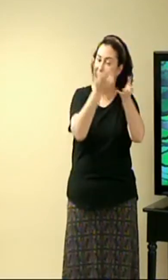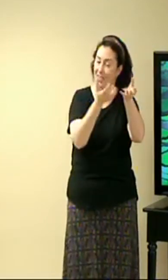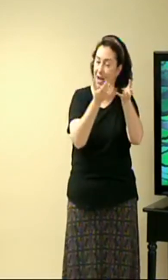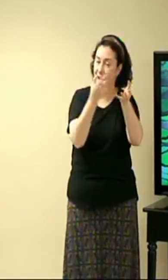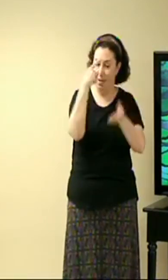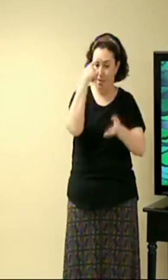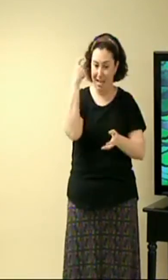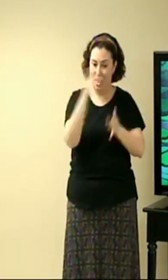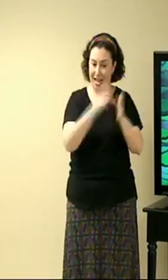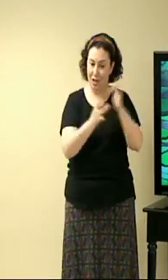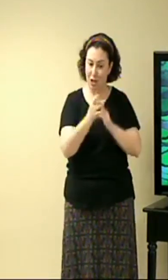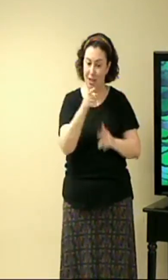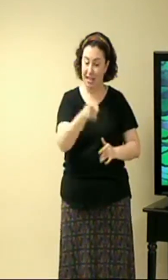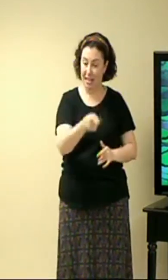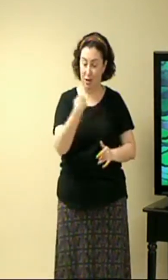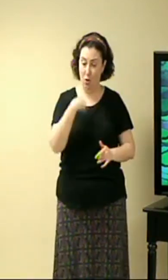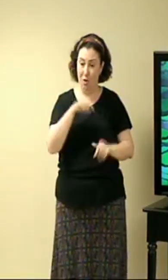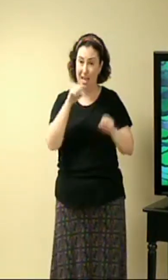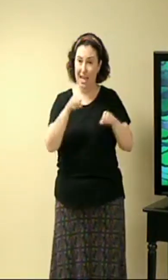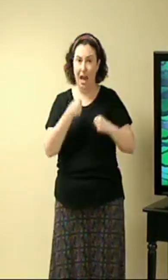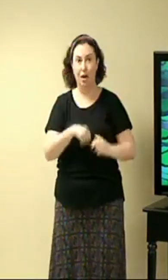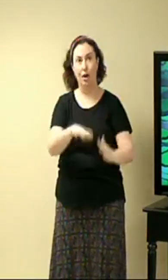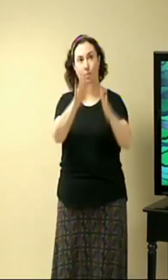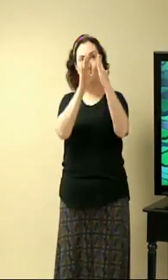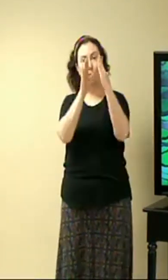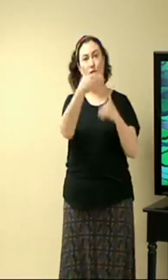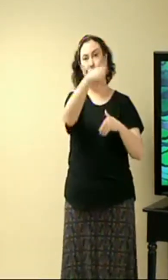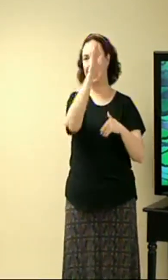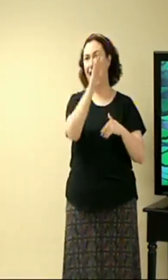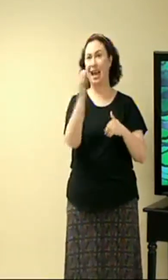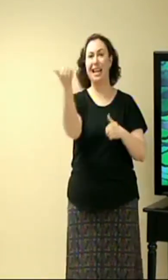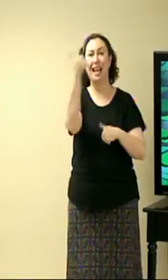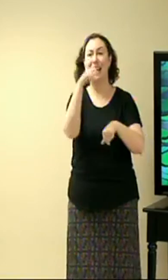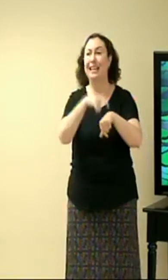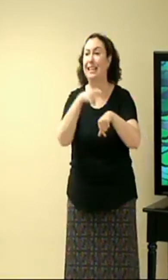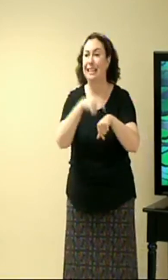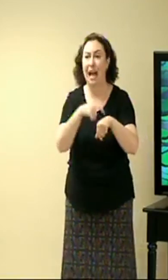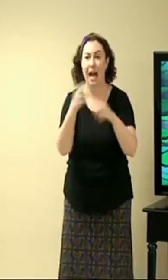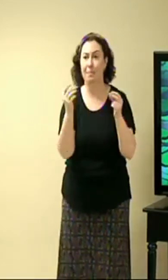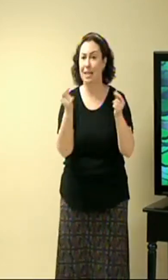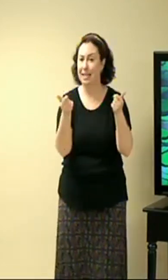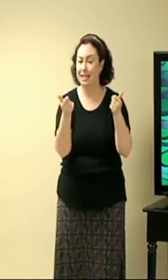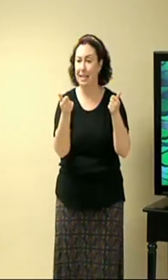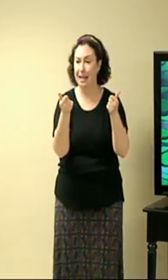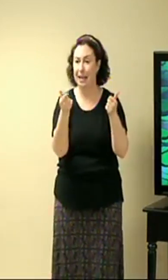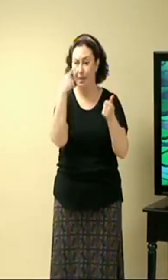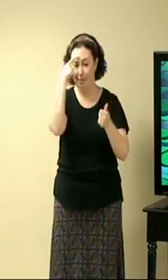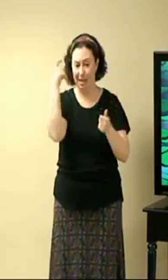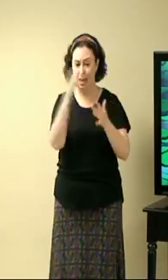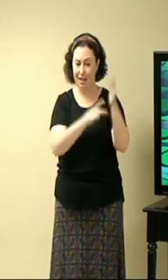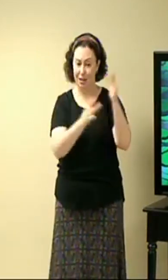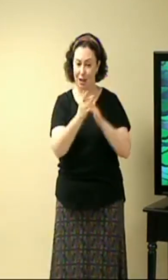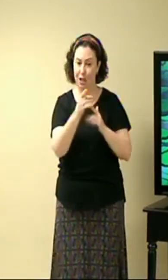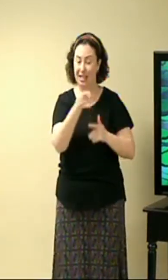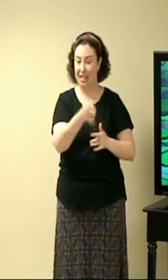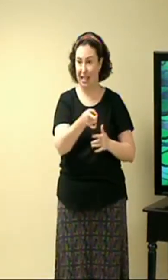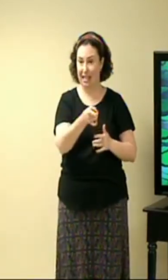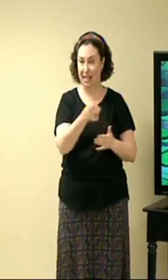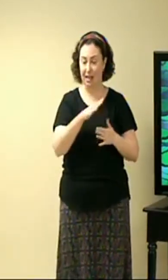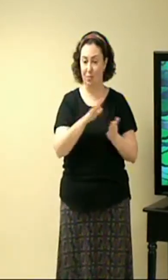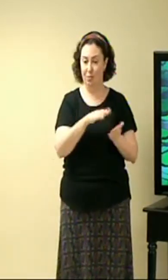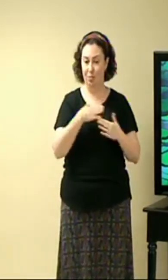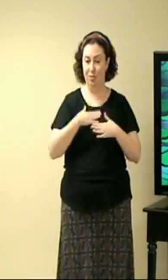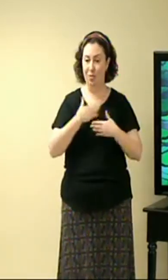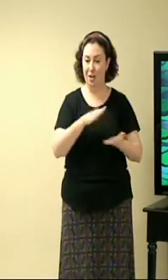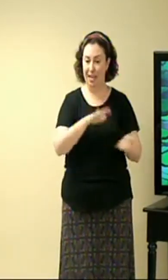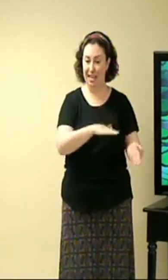Jesus. That if you were in God's presence apart from Jesus, you would instantly be destroyed because of your sin. But because Jesus died and rose from the dead,